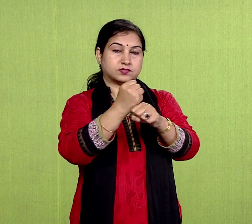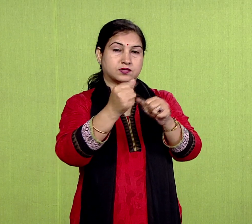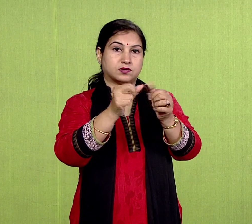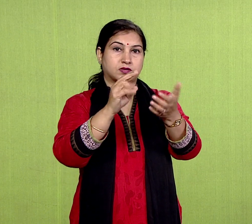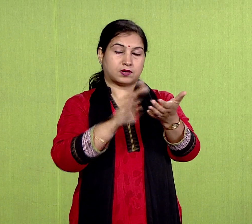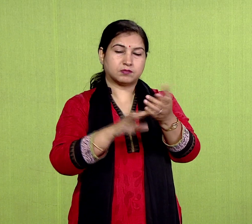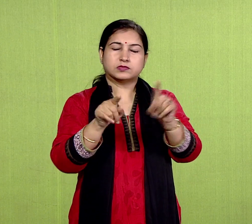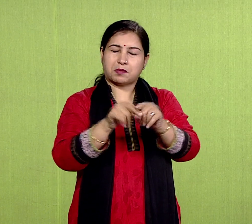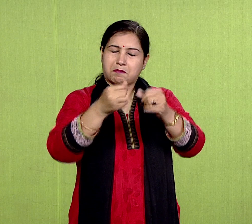etc.